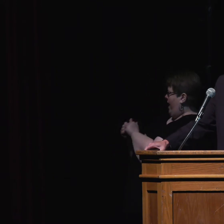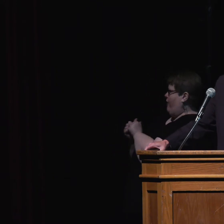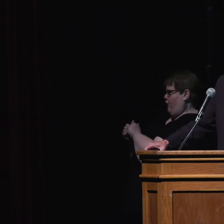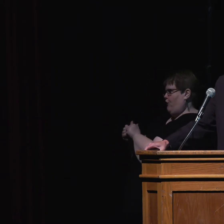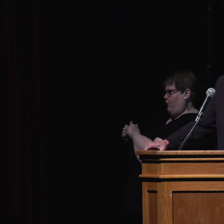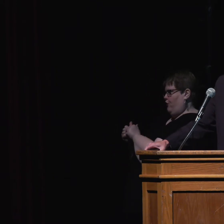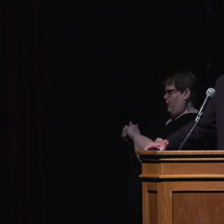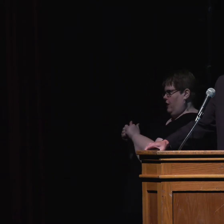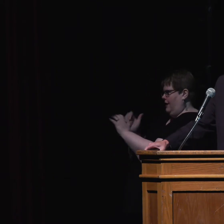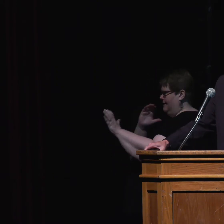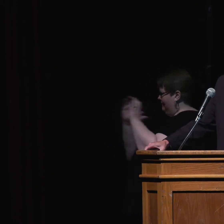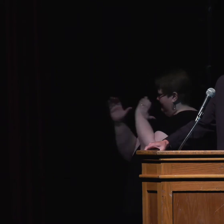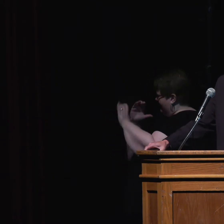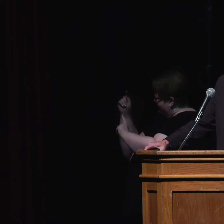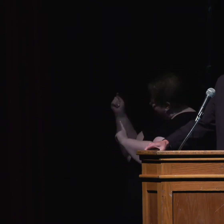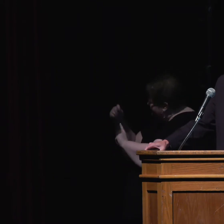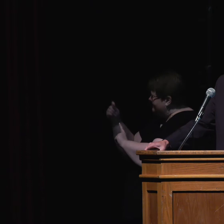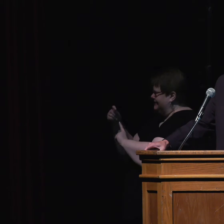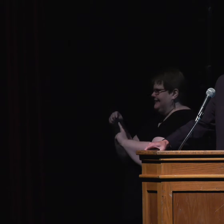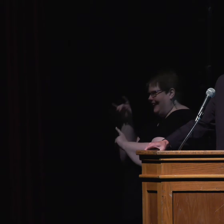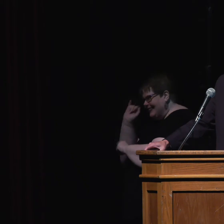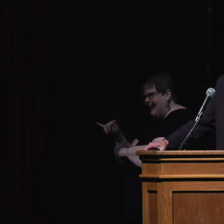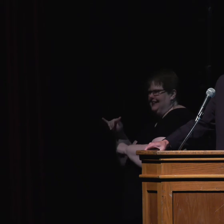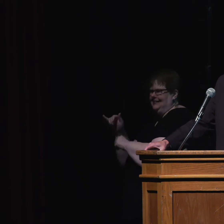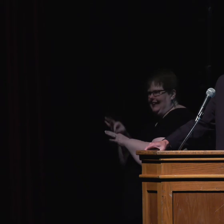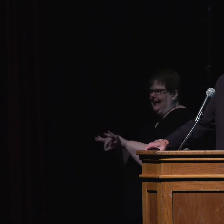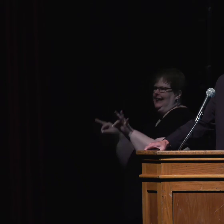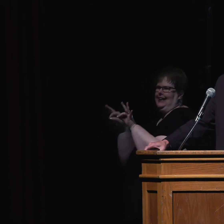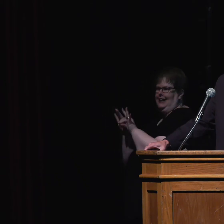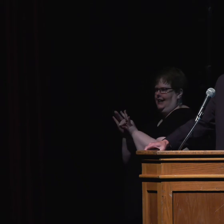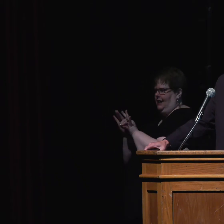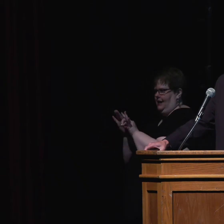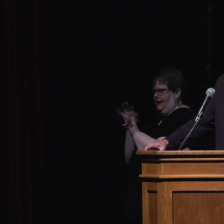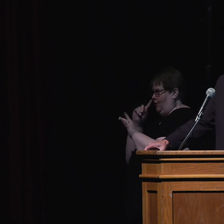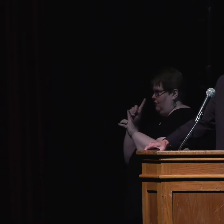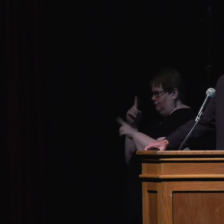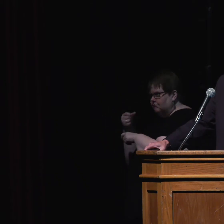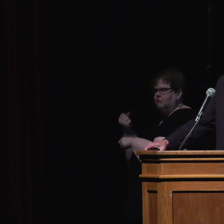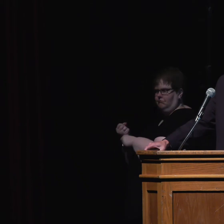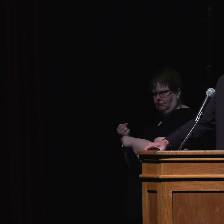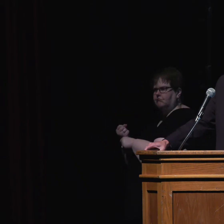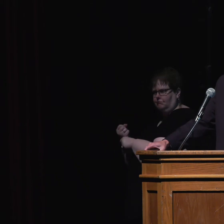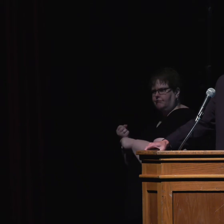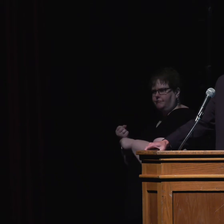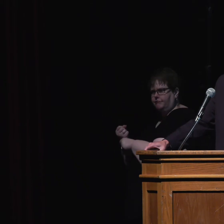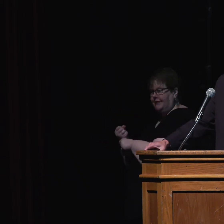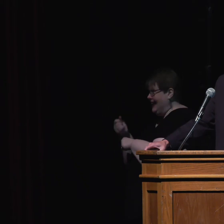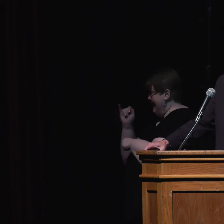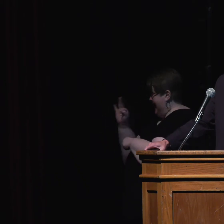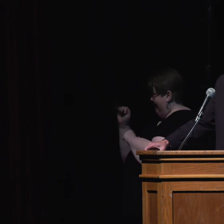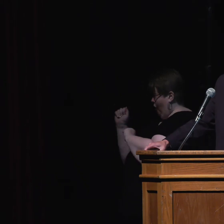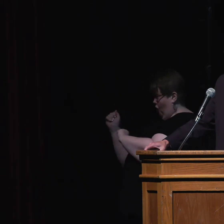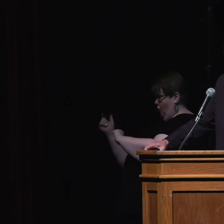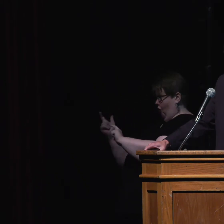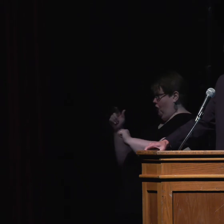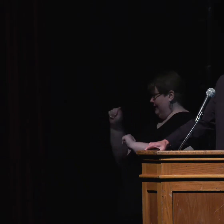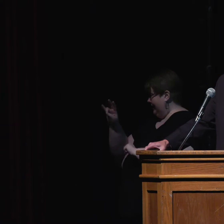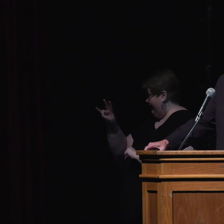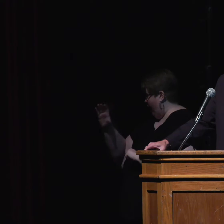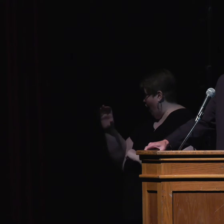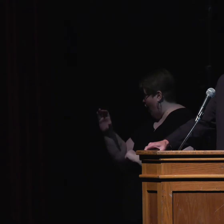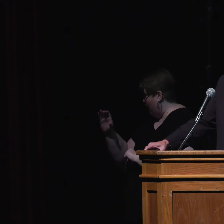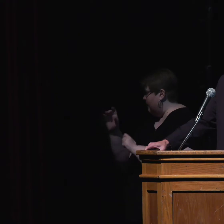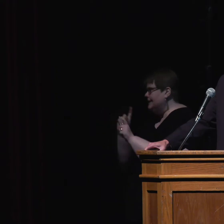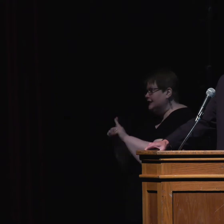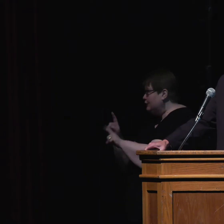together? Communication, that's going to be the key for us all this year. Because if all 1,700 of us